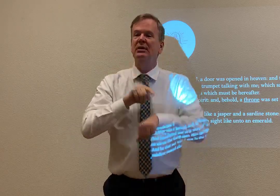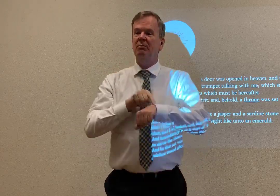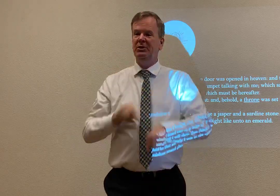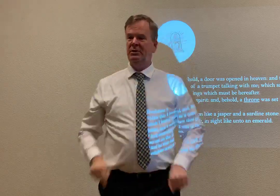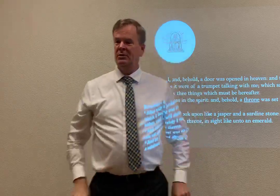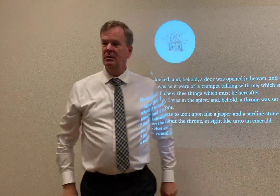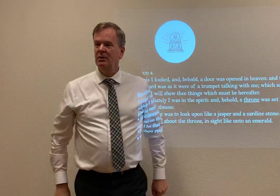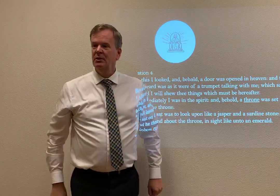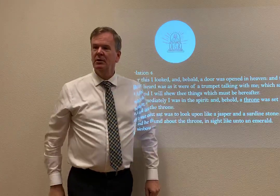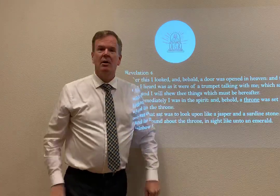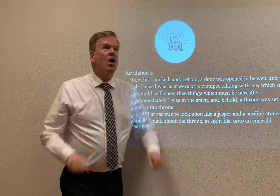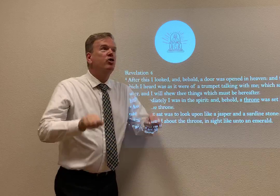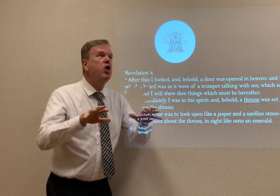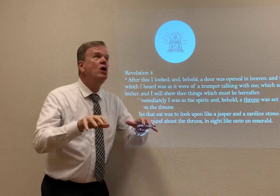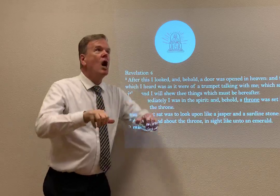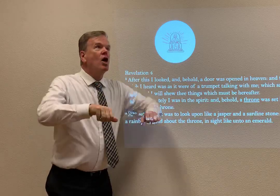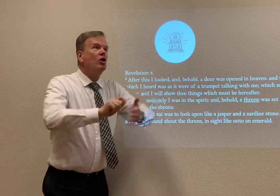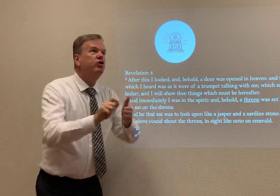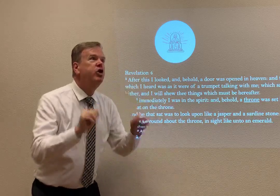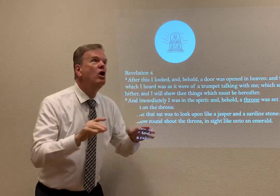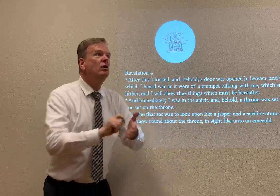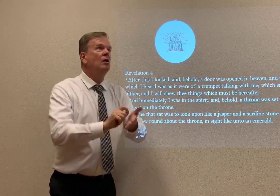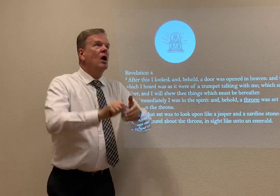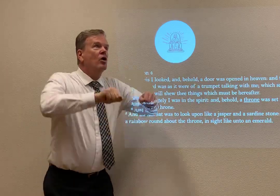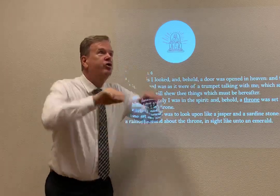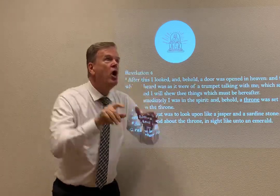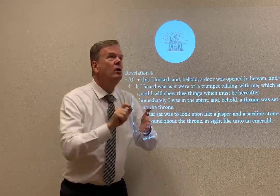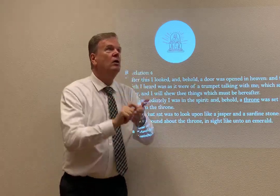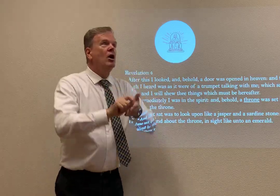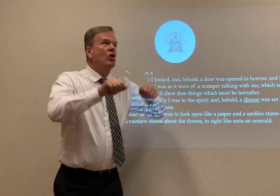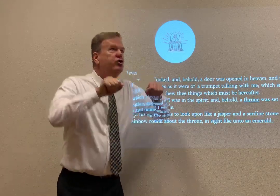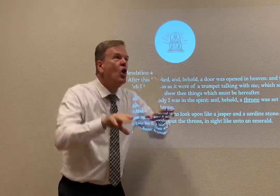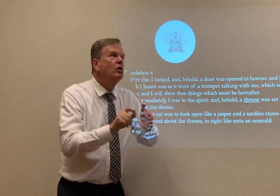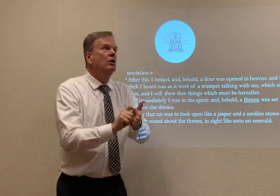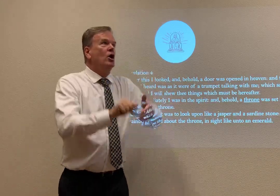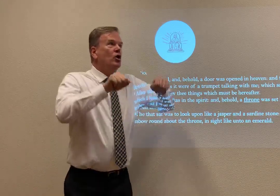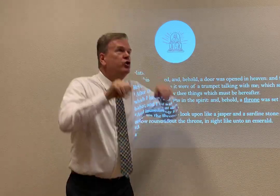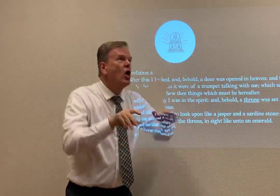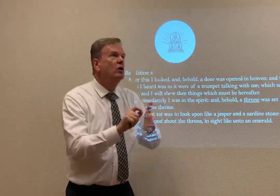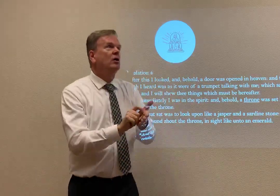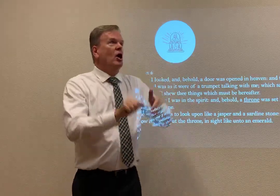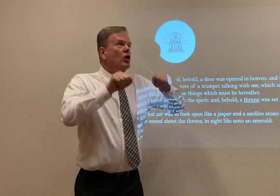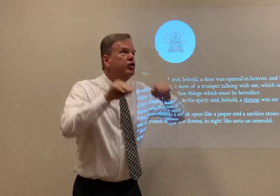the throne. It says the word throne in its singular tense 36 times.